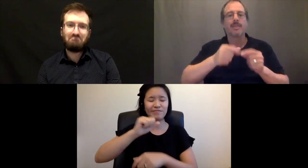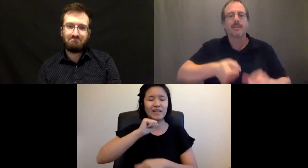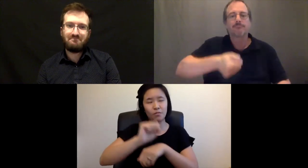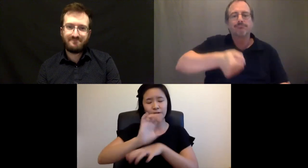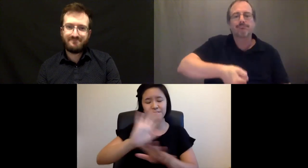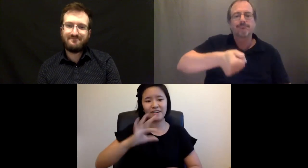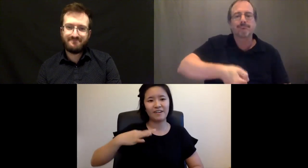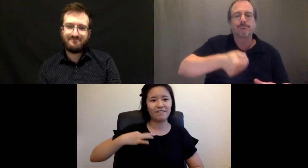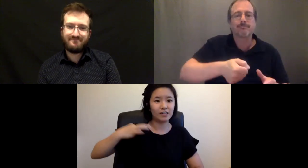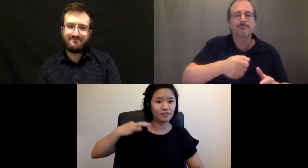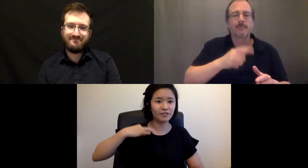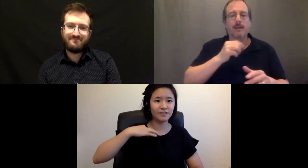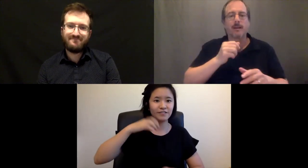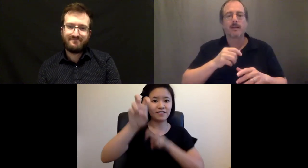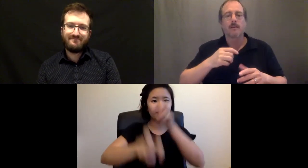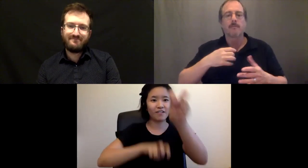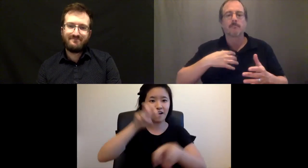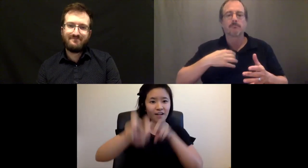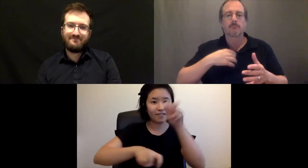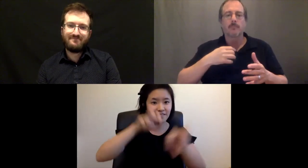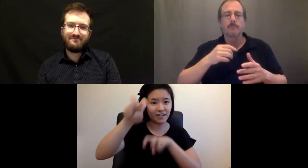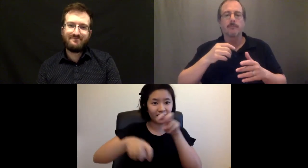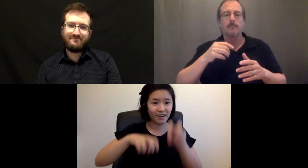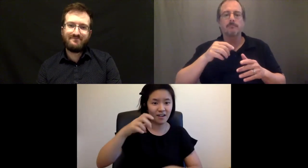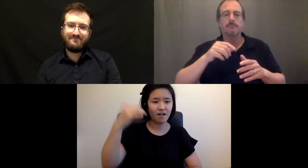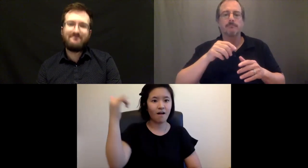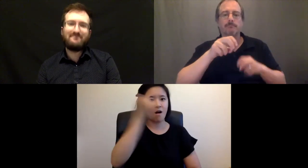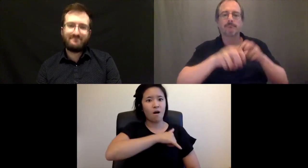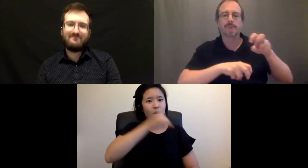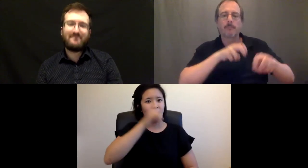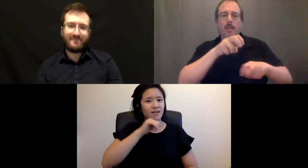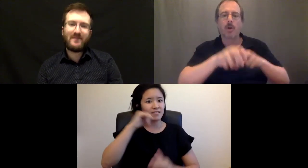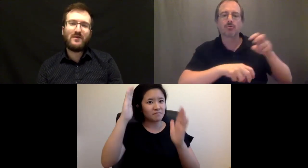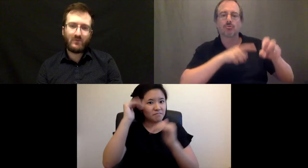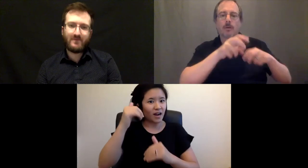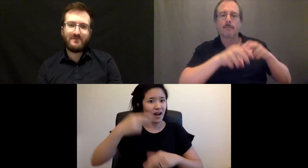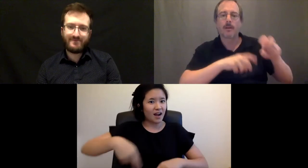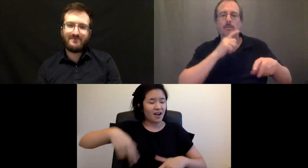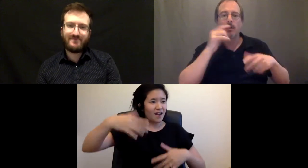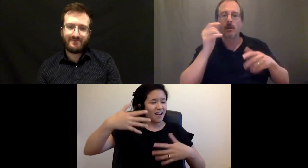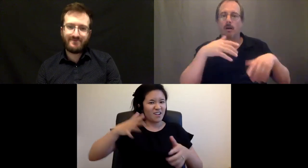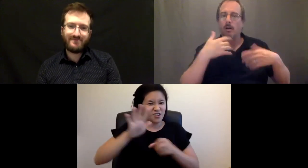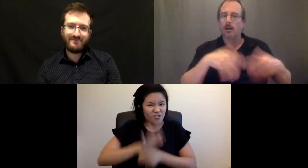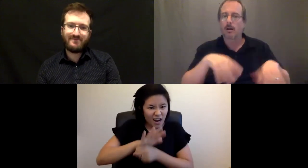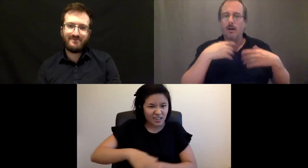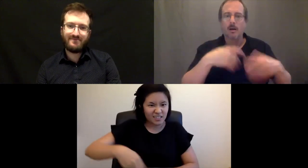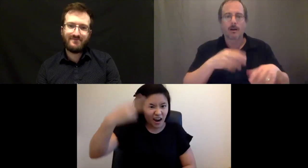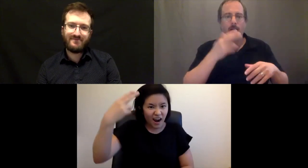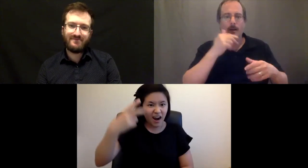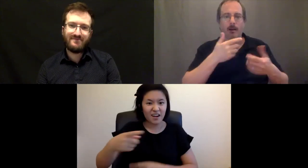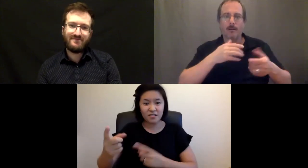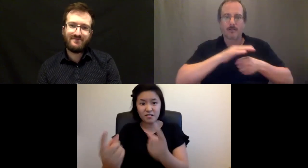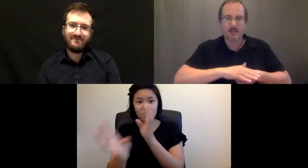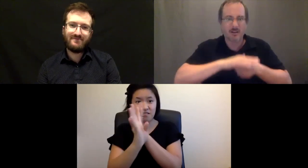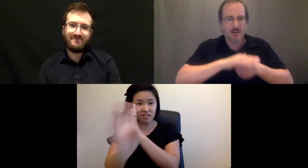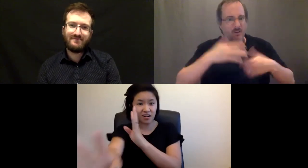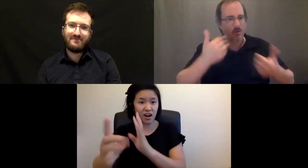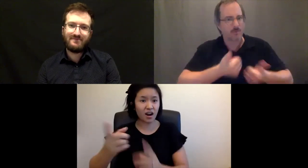cook. And it wasn't work, but I volunteered at a fair. And my goodness, it was